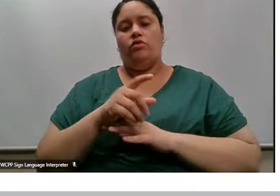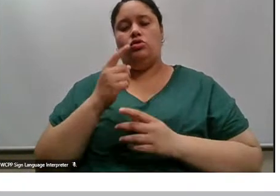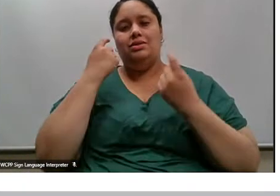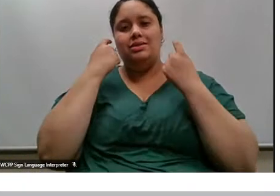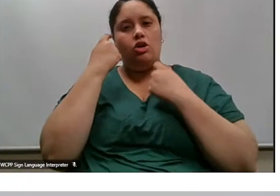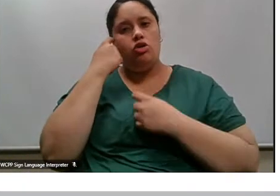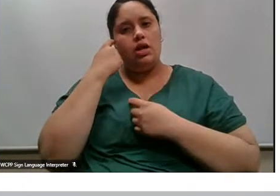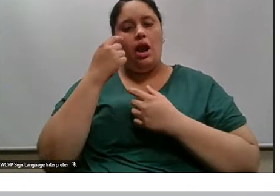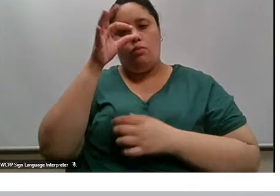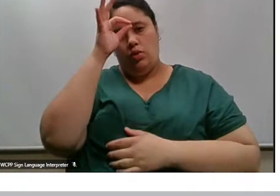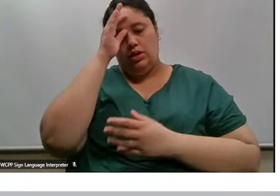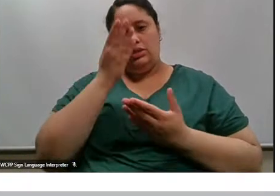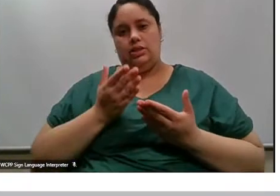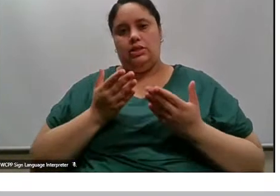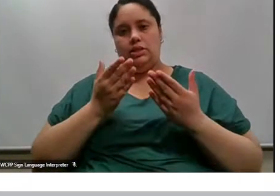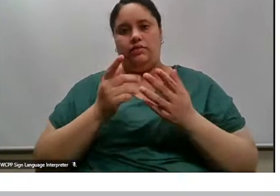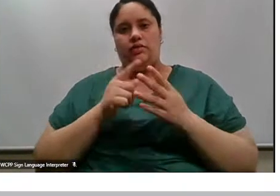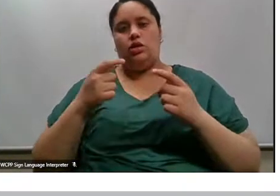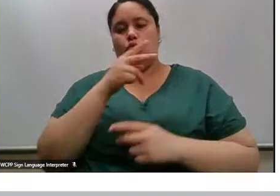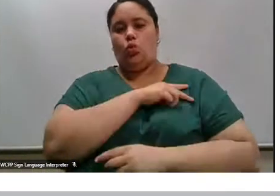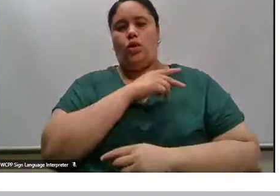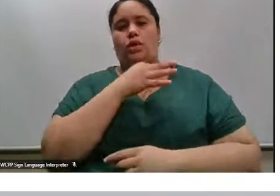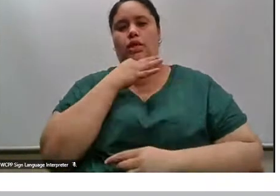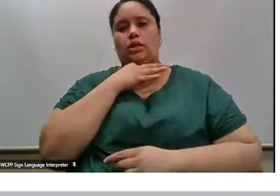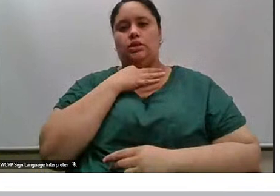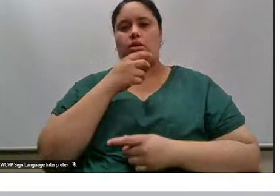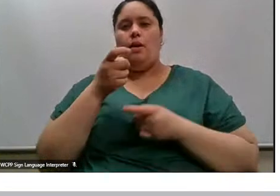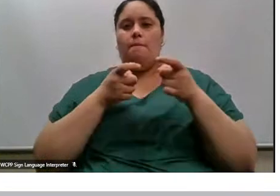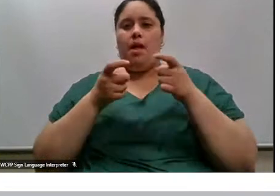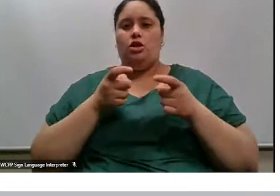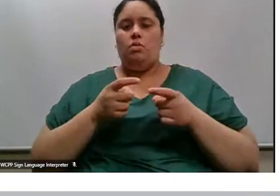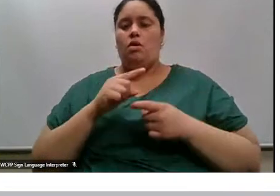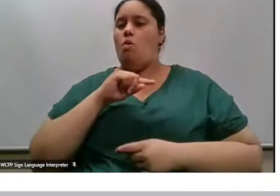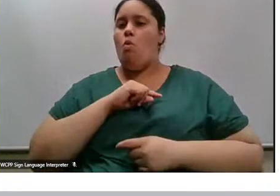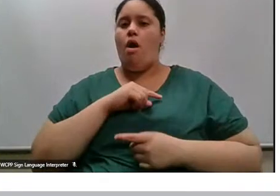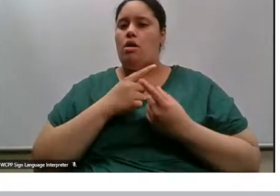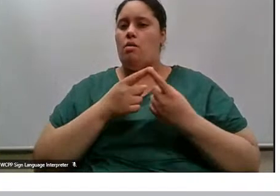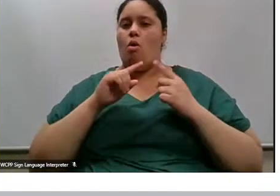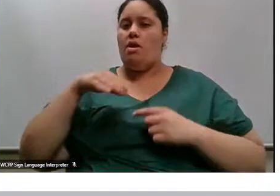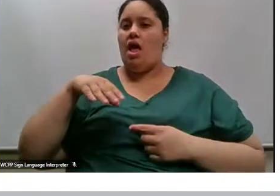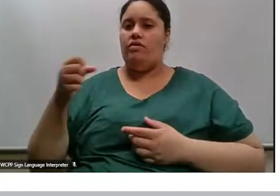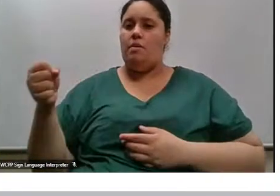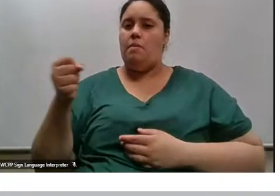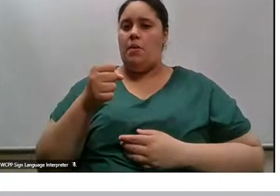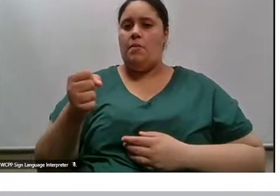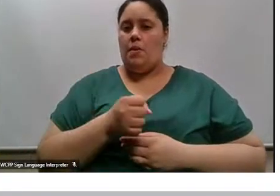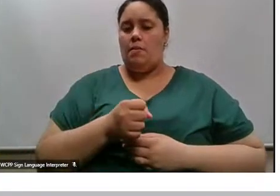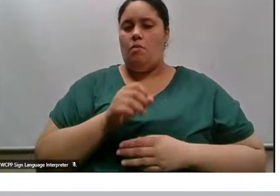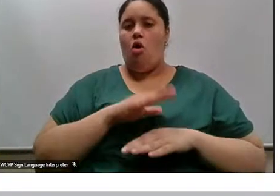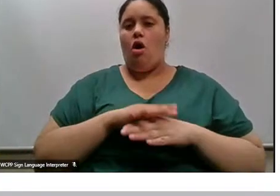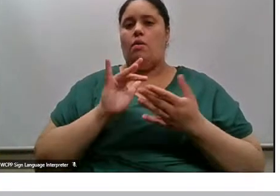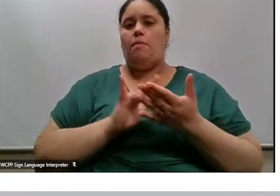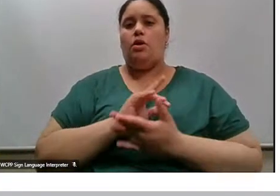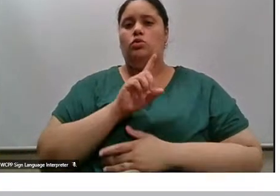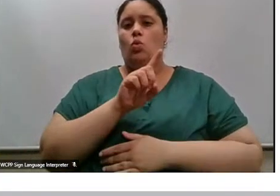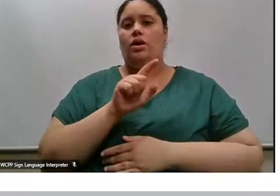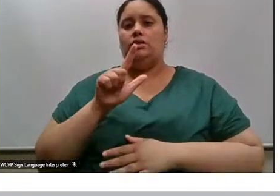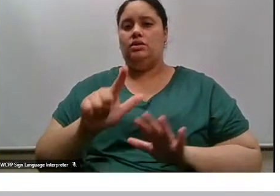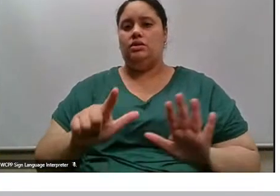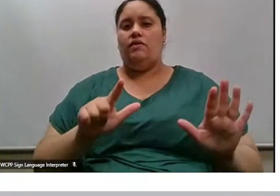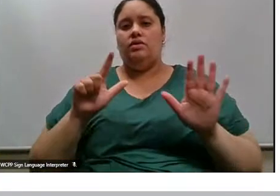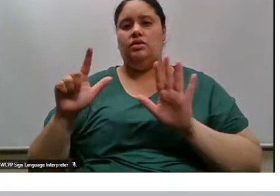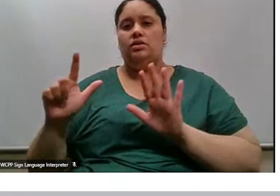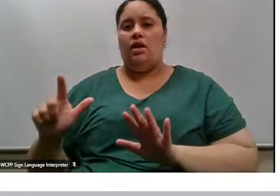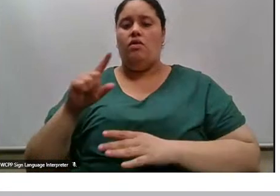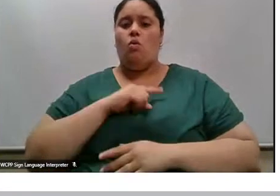for Policing Services and Security Risk Management. Why is the department not filling posts? On page 177,